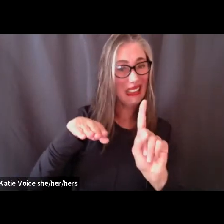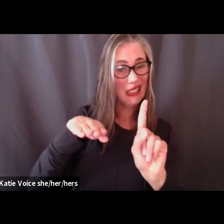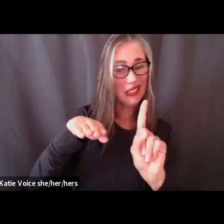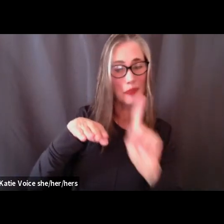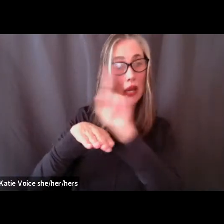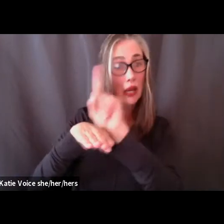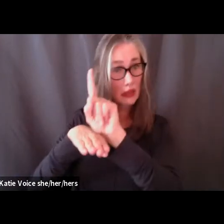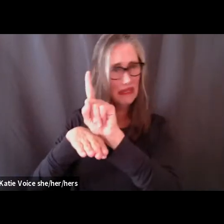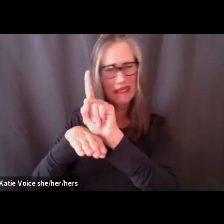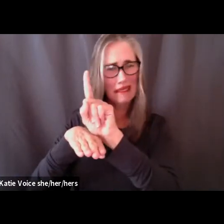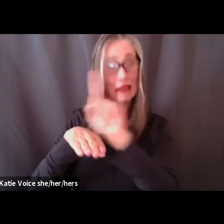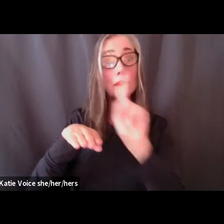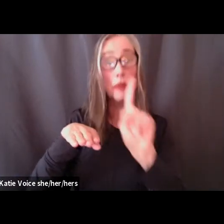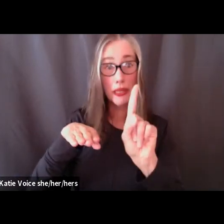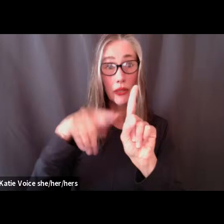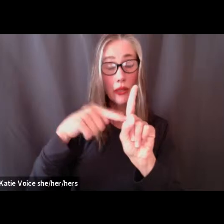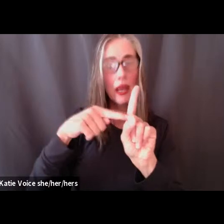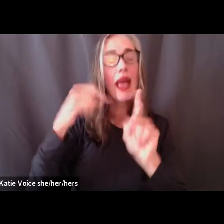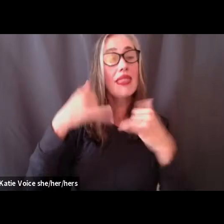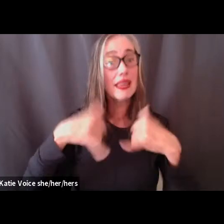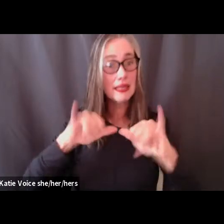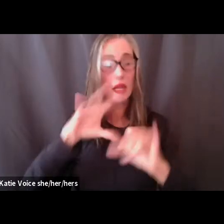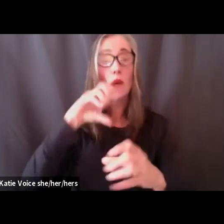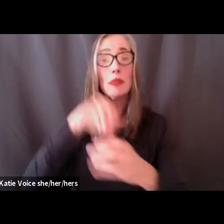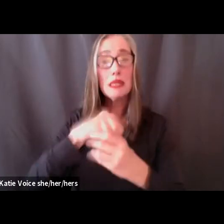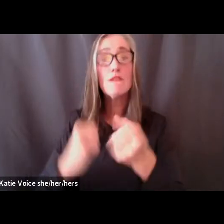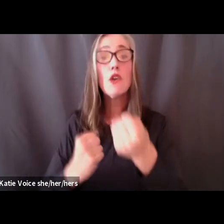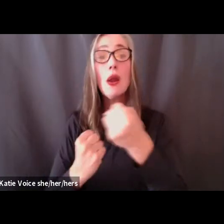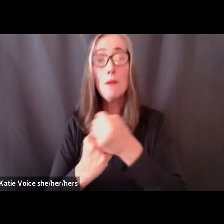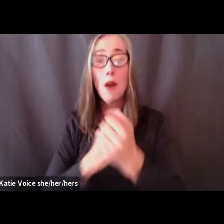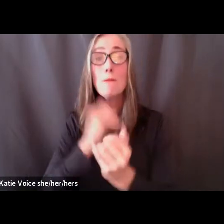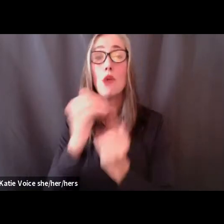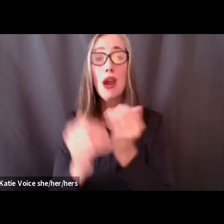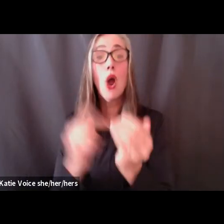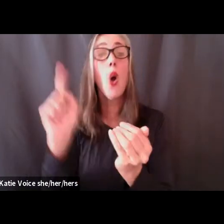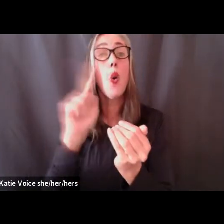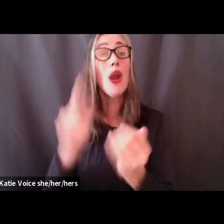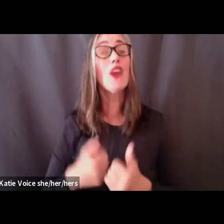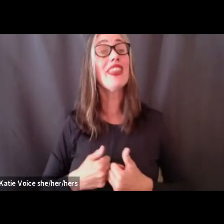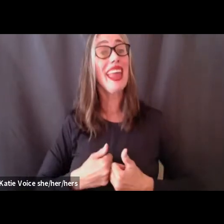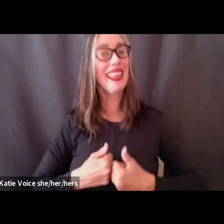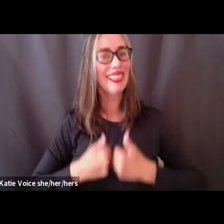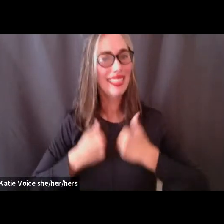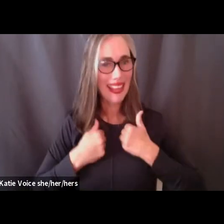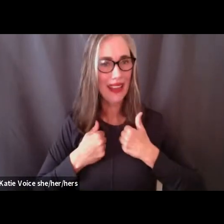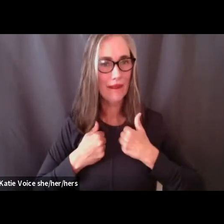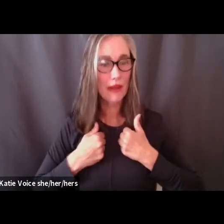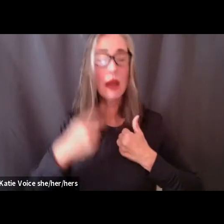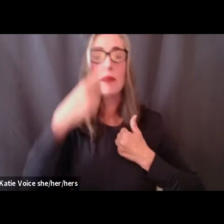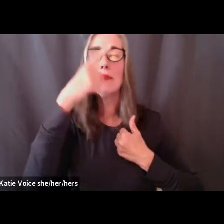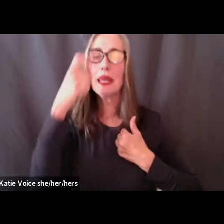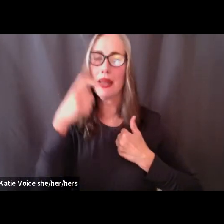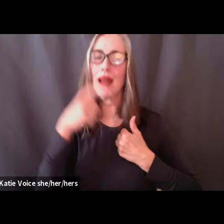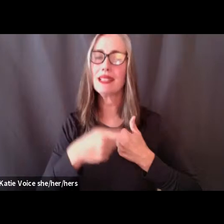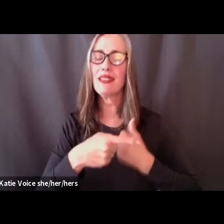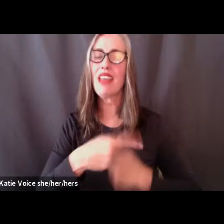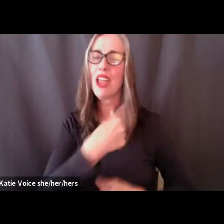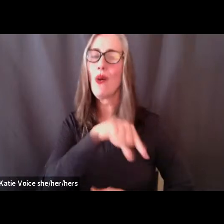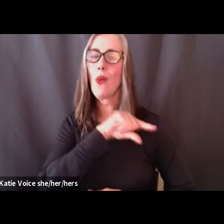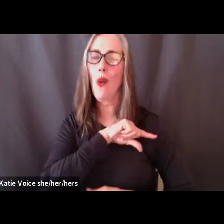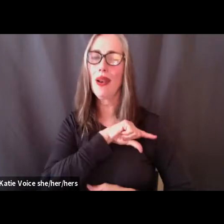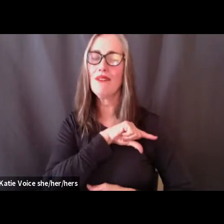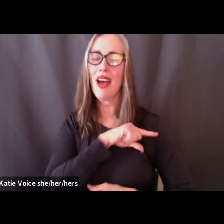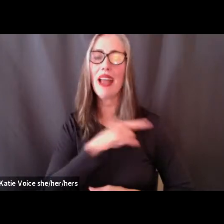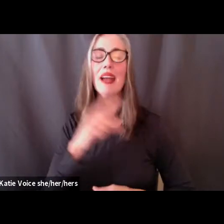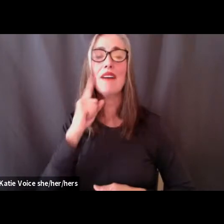in all local endorsement processes for the districts in which they live because they qualify under the bylaws as an